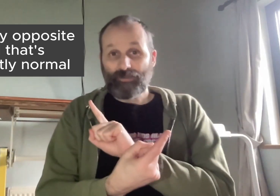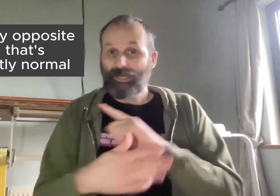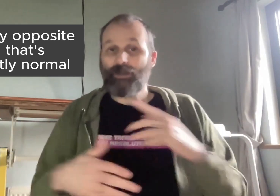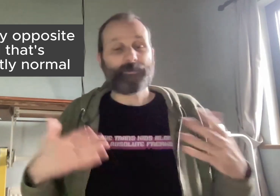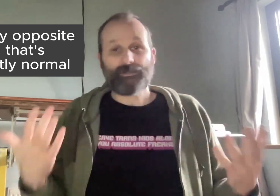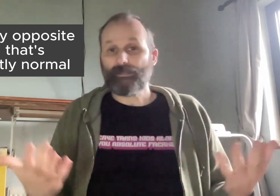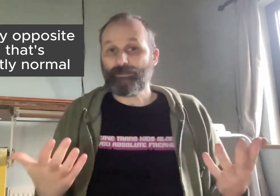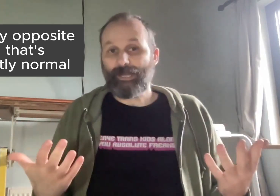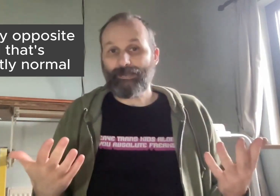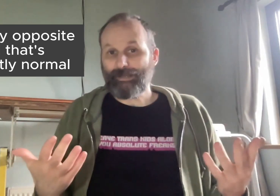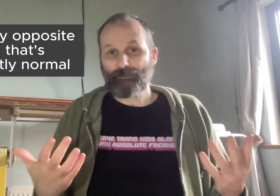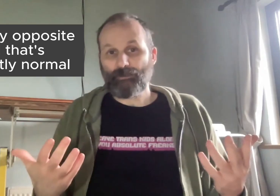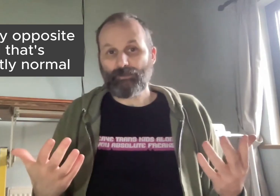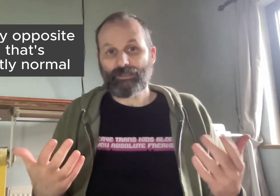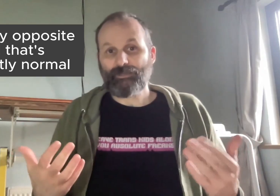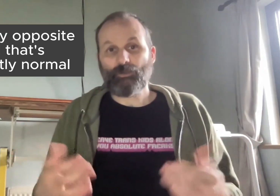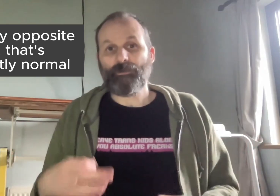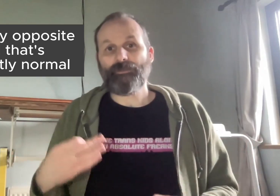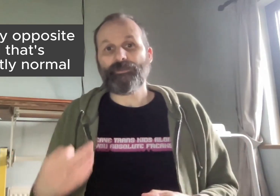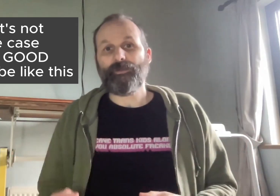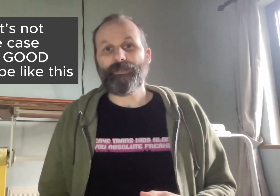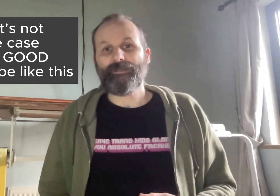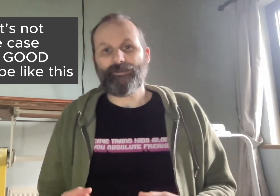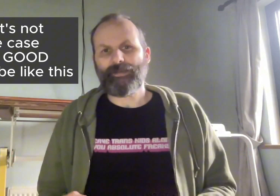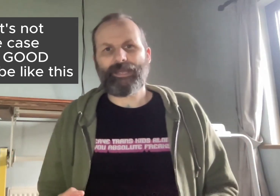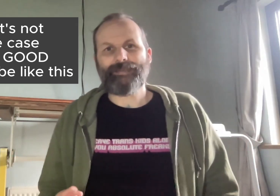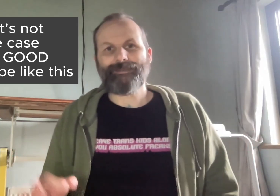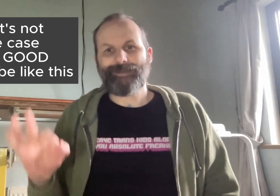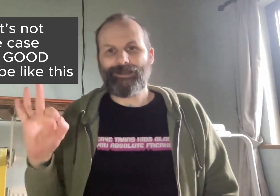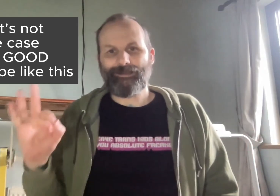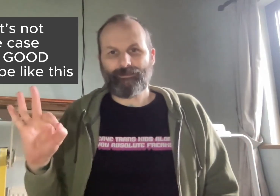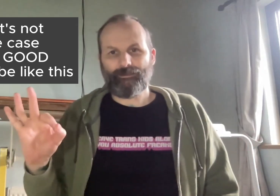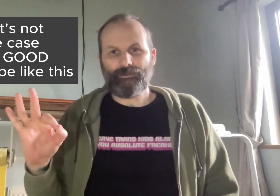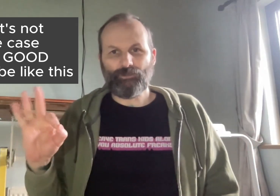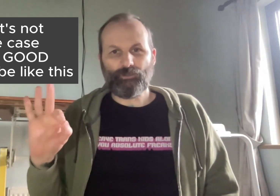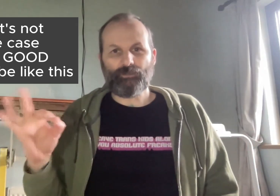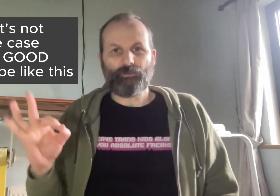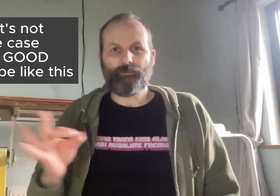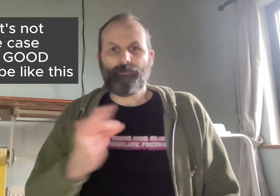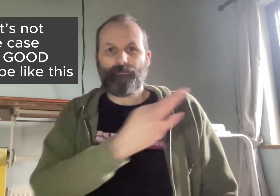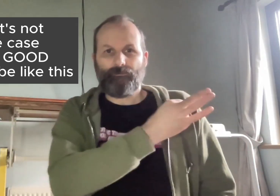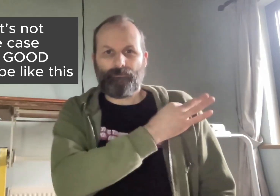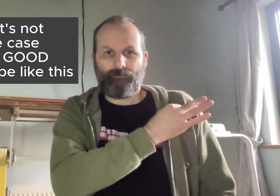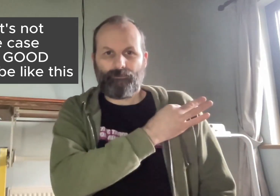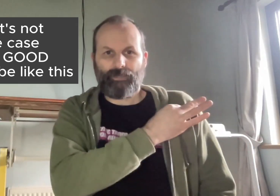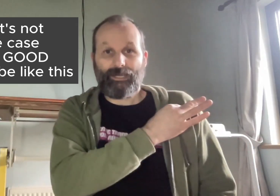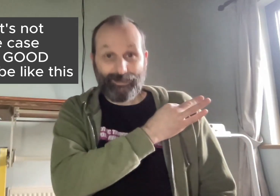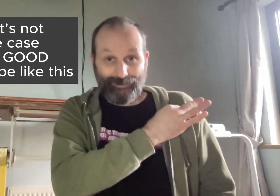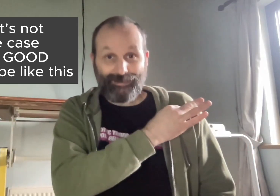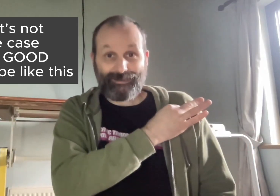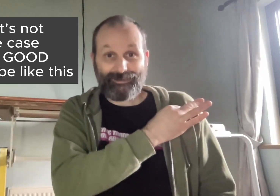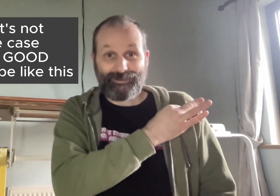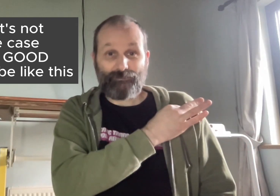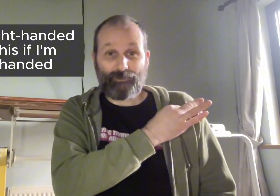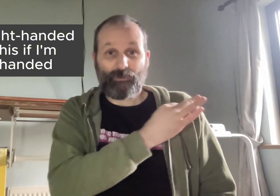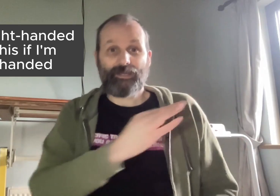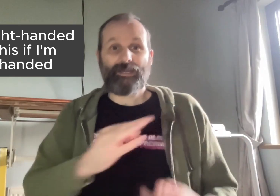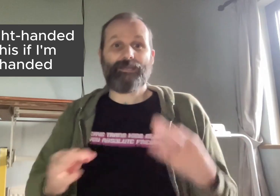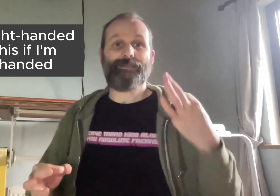perfectly opposite, and that's perfectly normal. So it's not the case that good would be like this if I'm right-handed